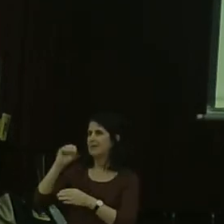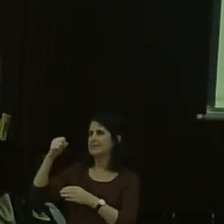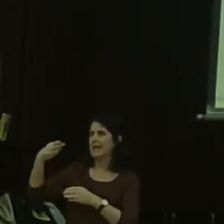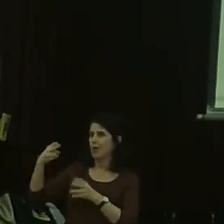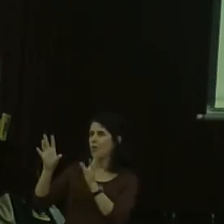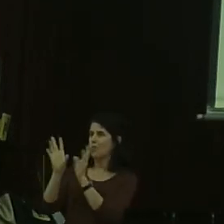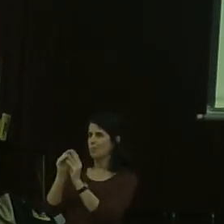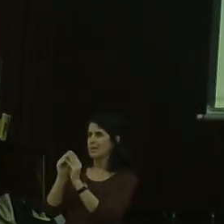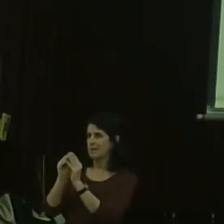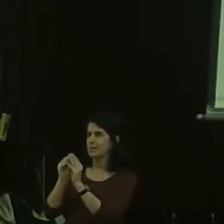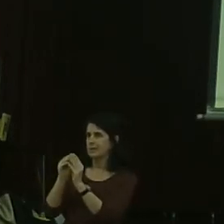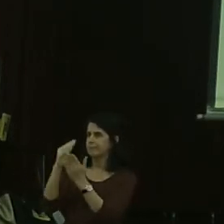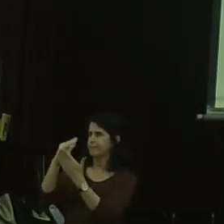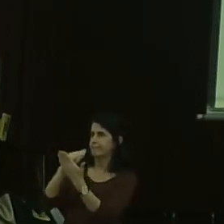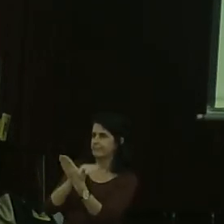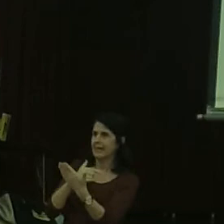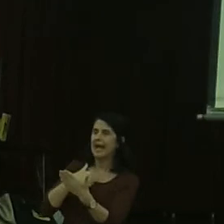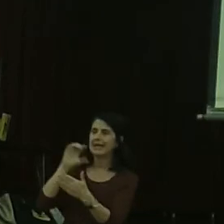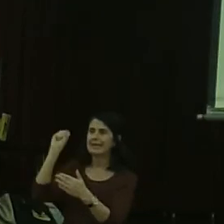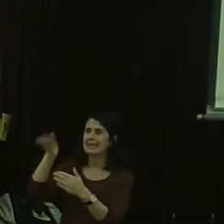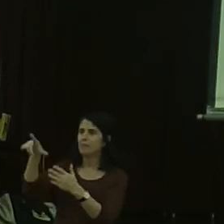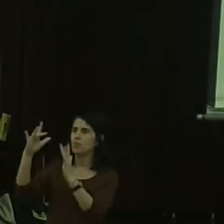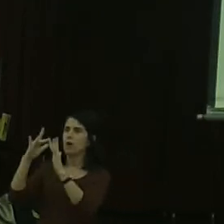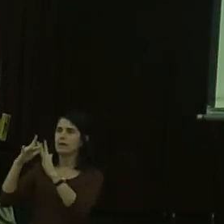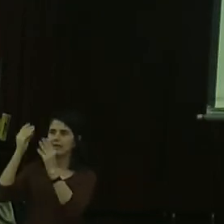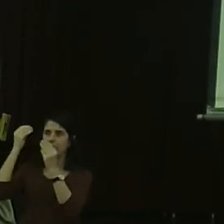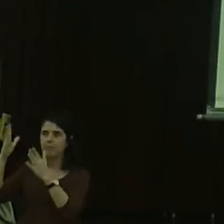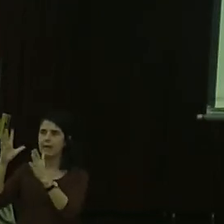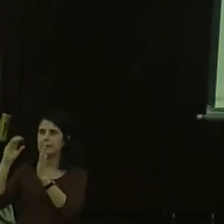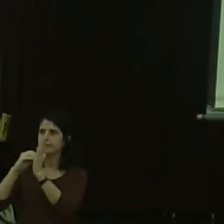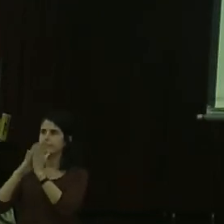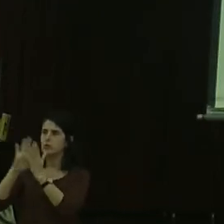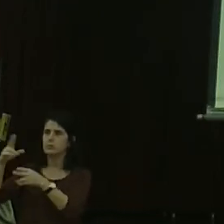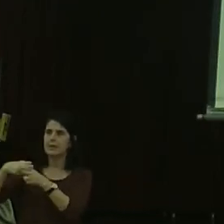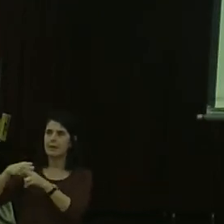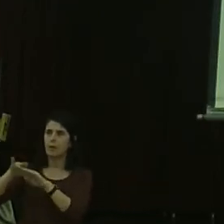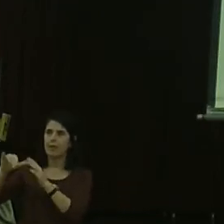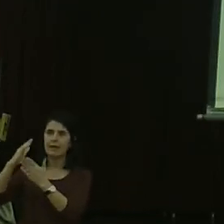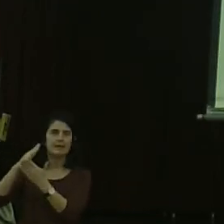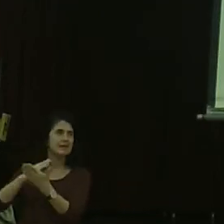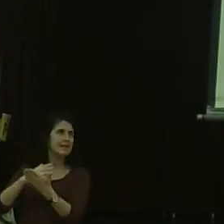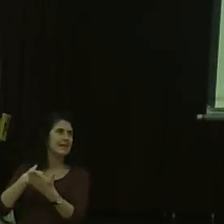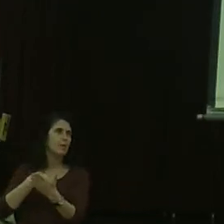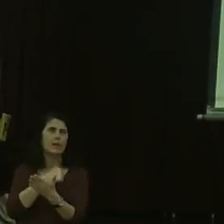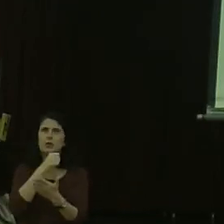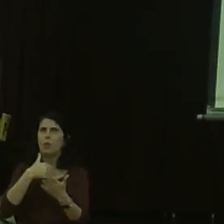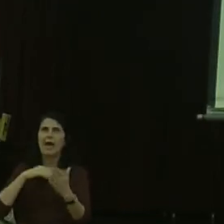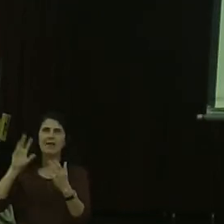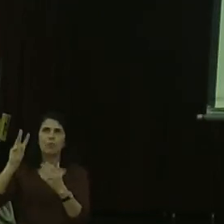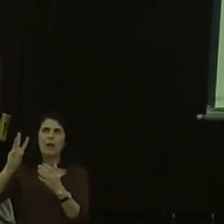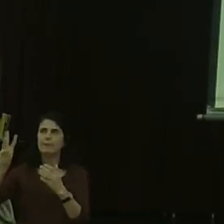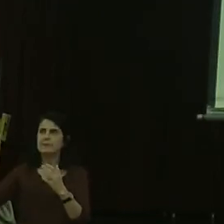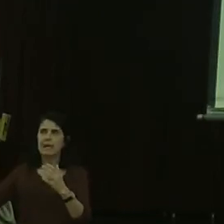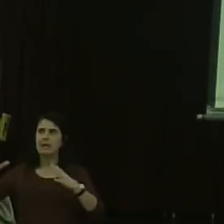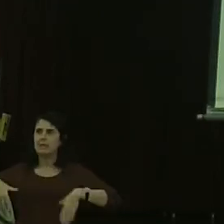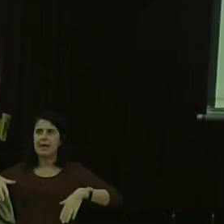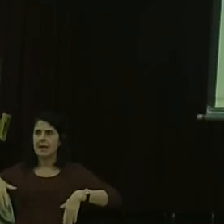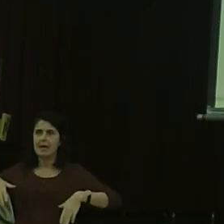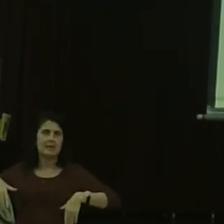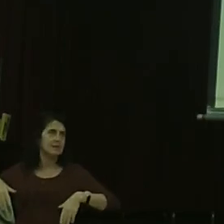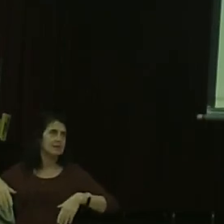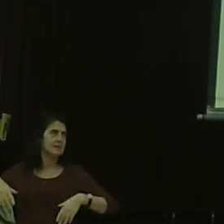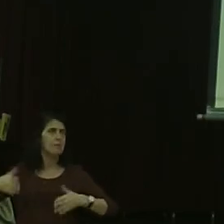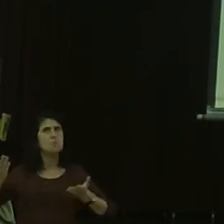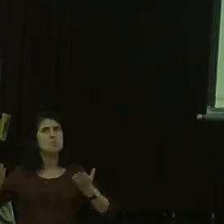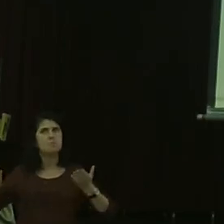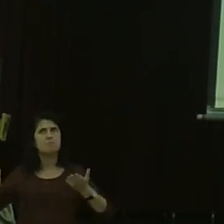get you the contact, if you hang out for just a minute, I can get you the contact information for that. I don't believe there is a website up quite. No, there is a, I think